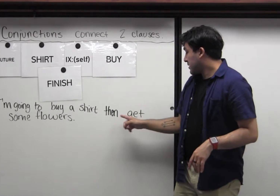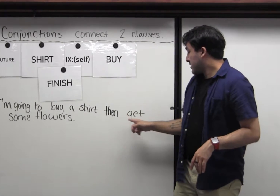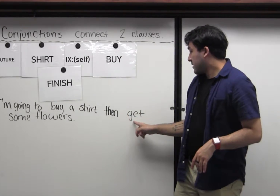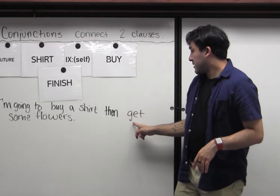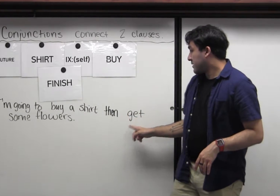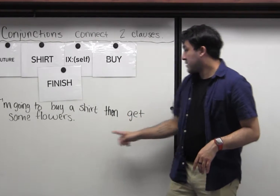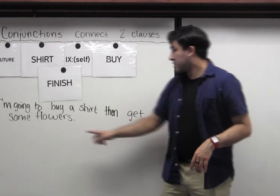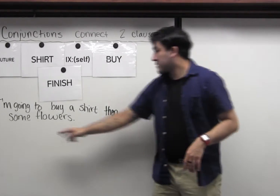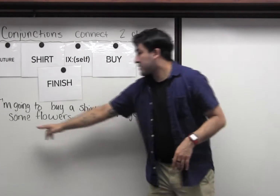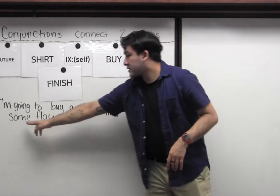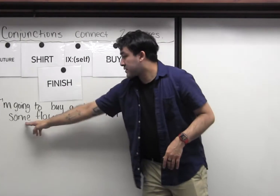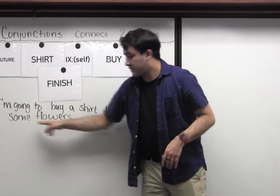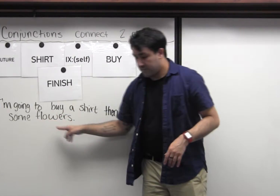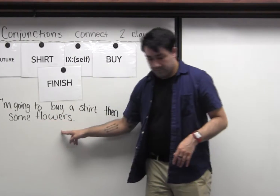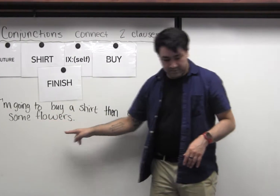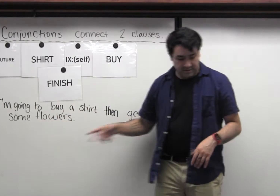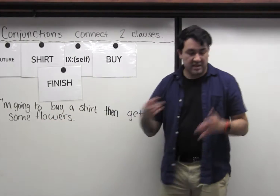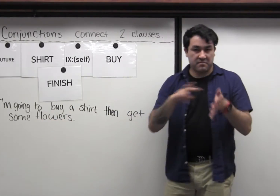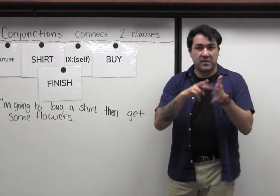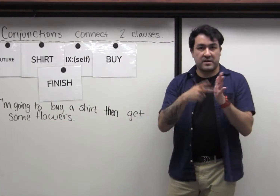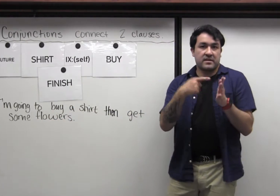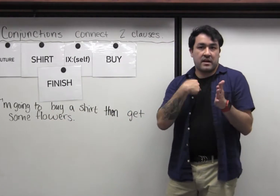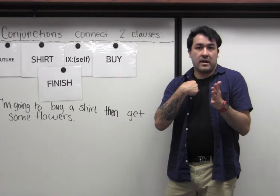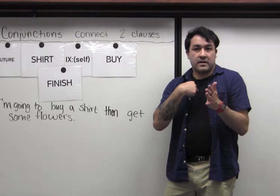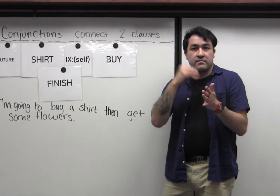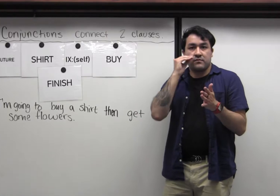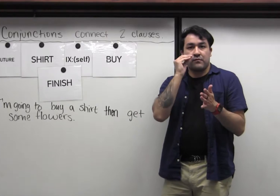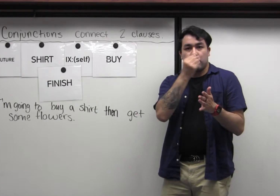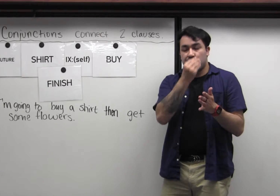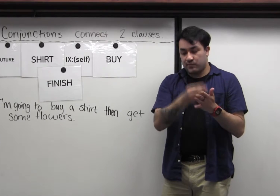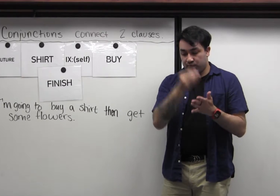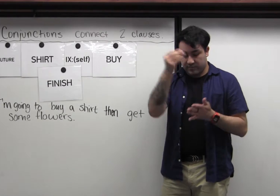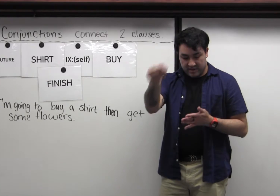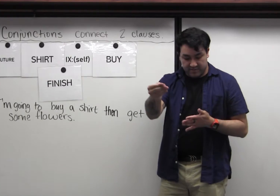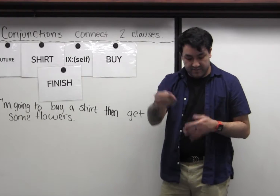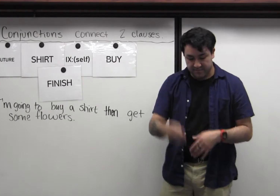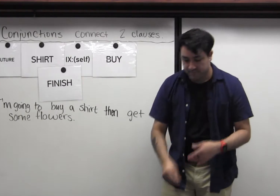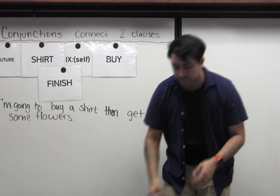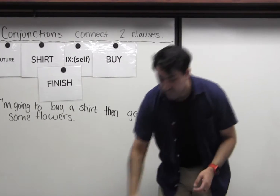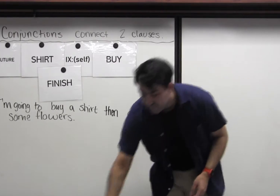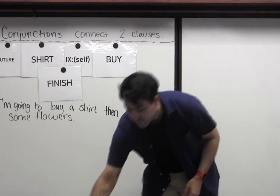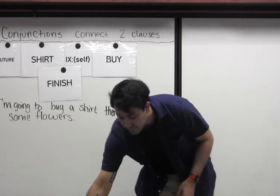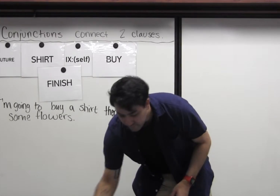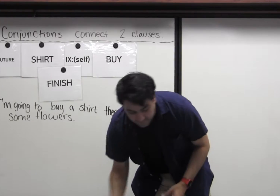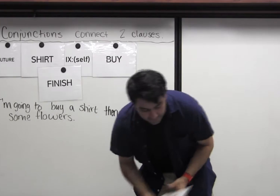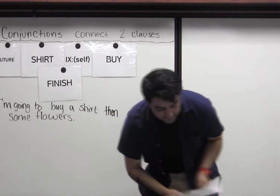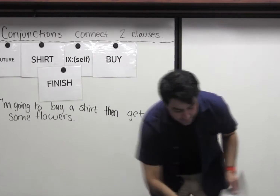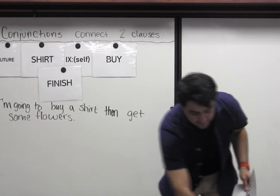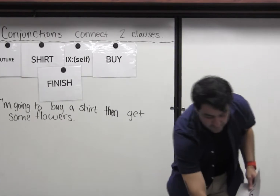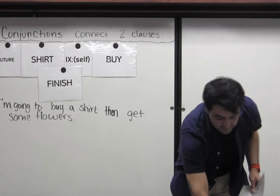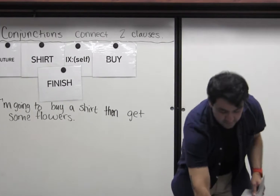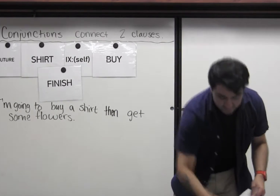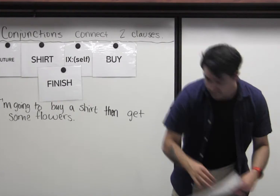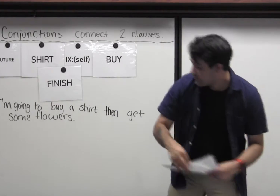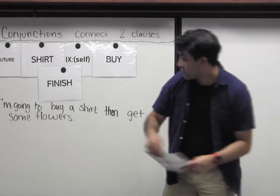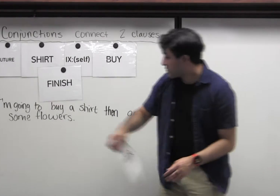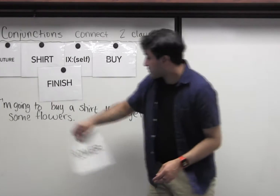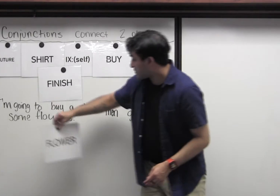clause, to make it flow just a little bit more smoothly. So since this is a singular sentence, right, there's no